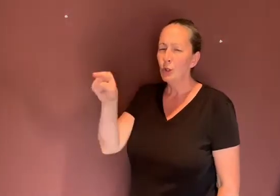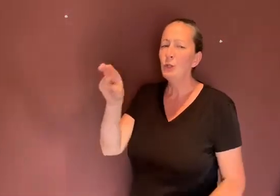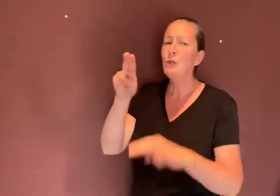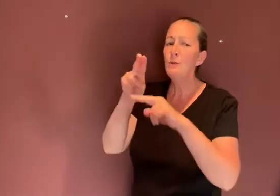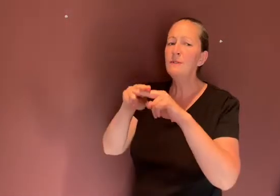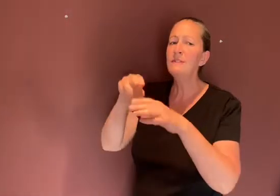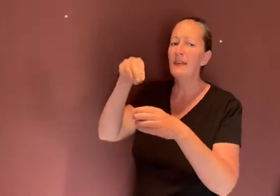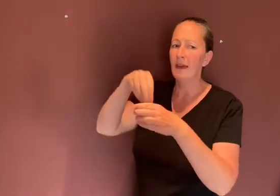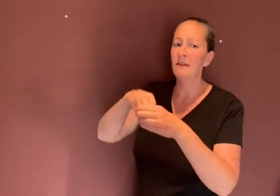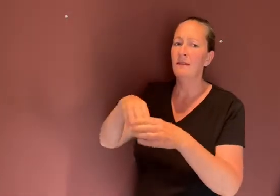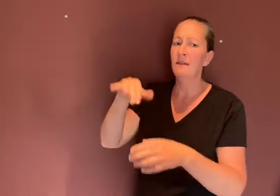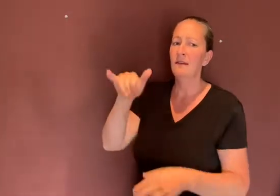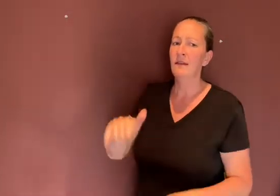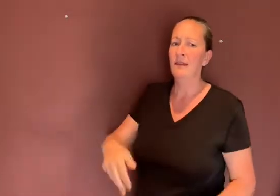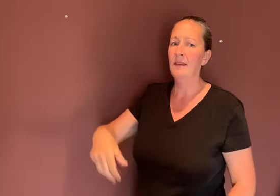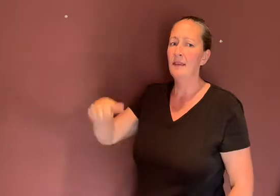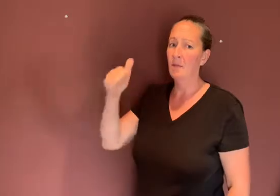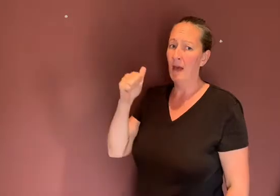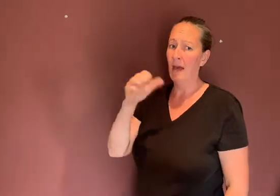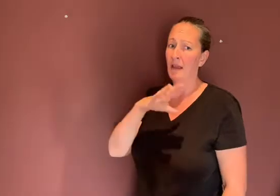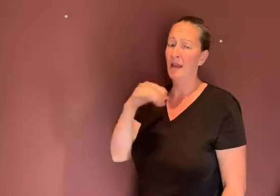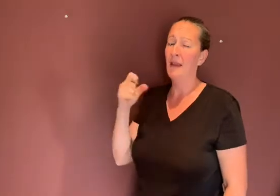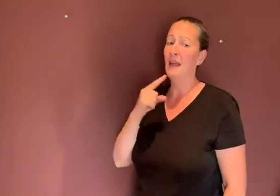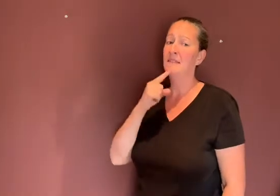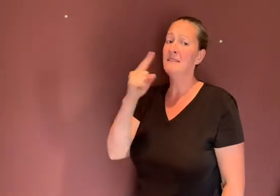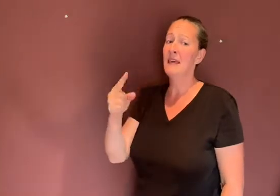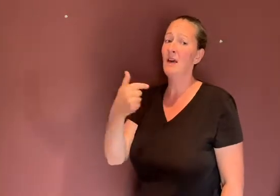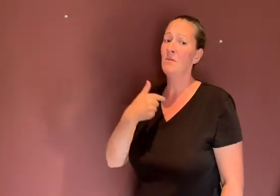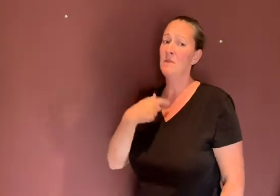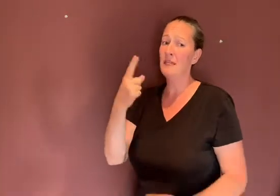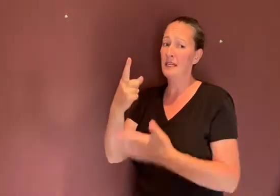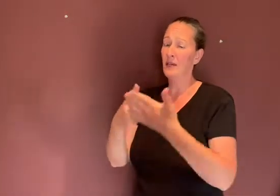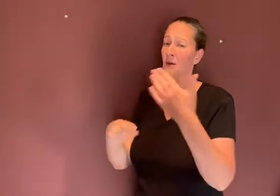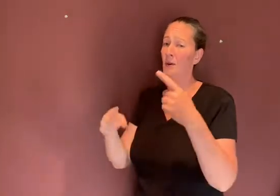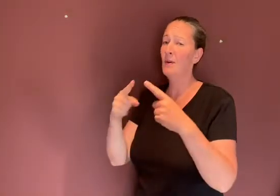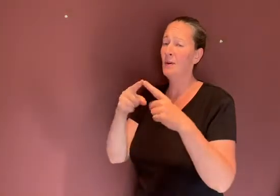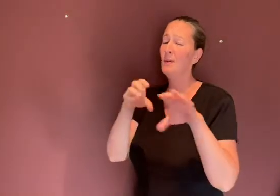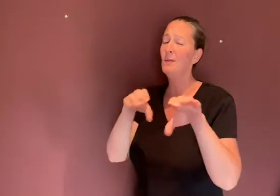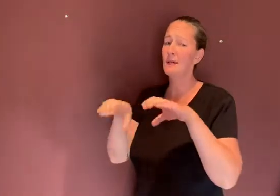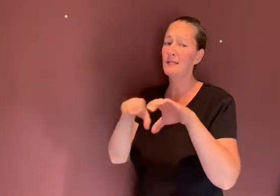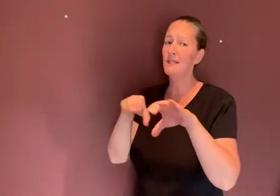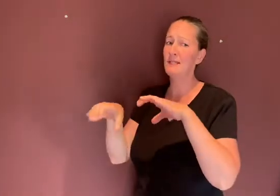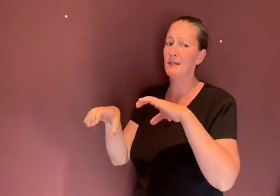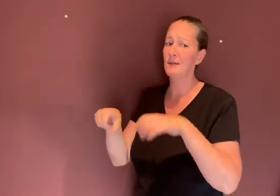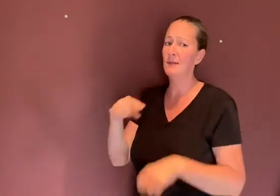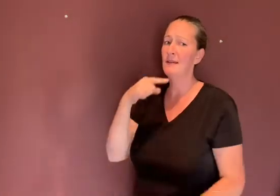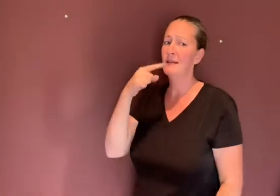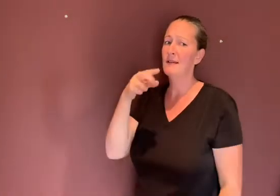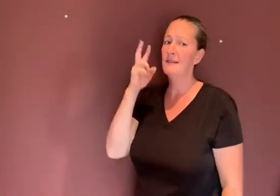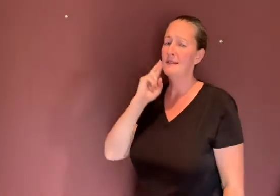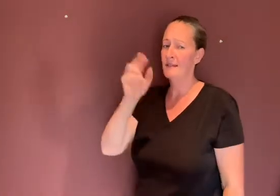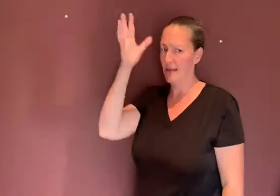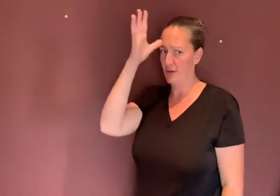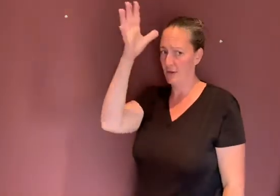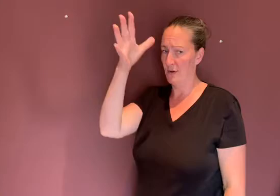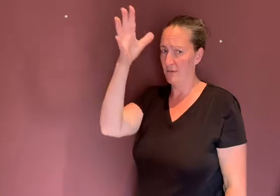You sit in the back and tell me what to do, said her